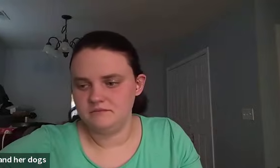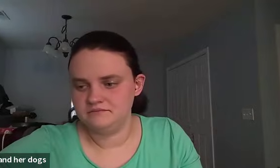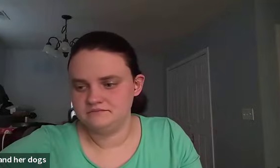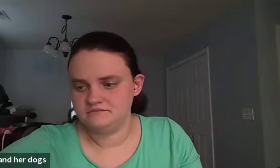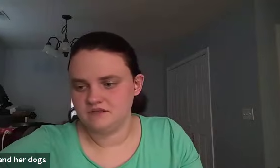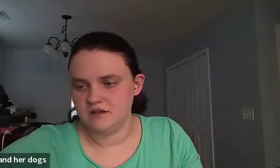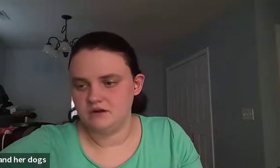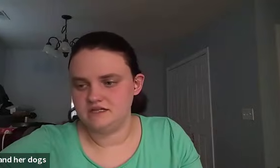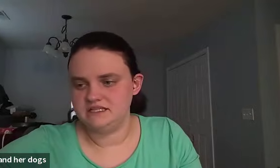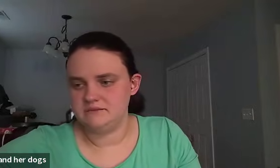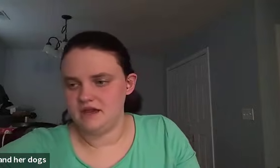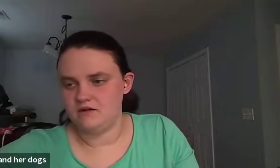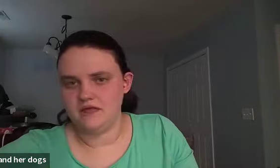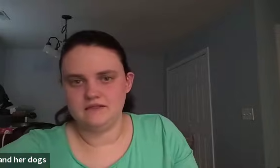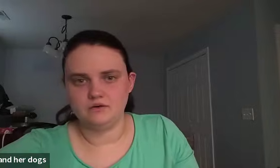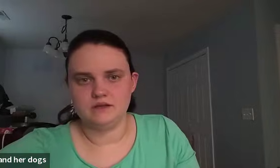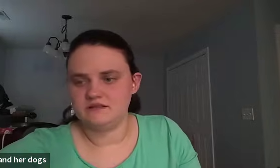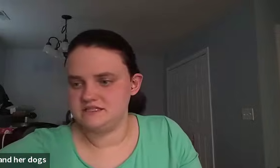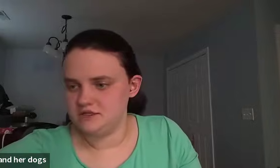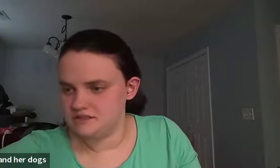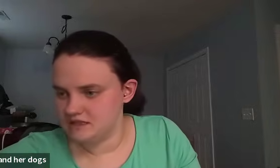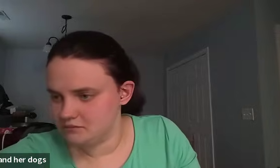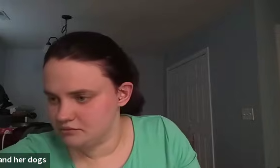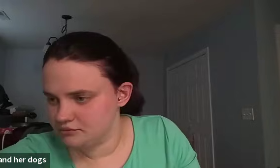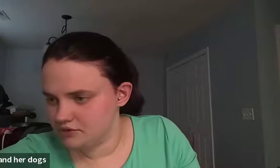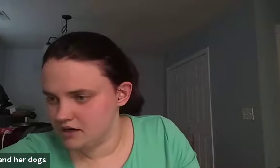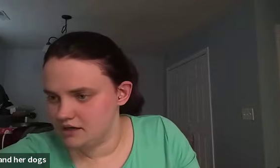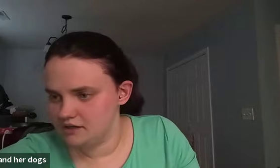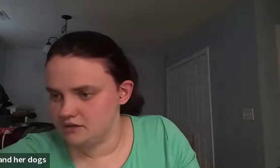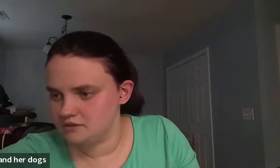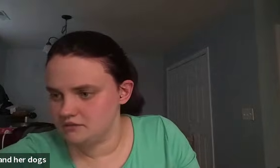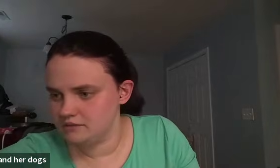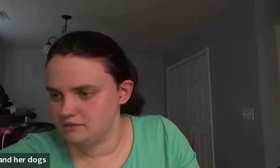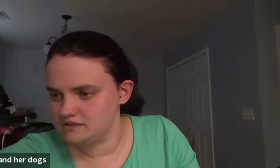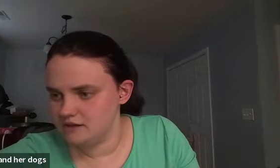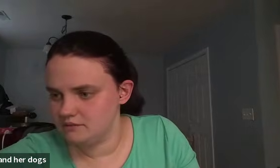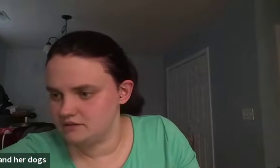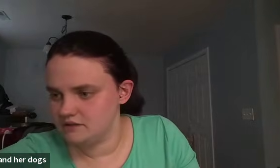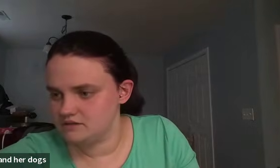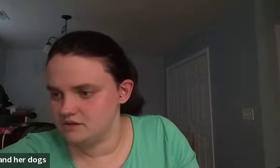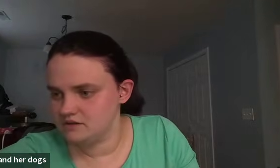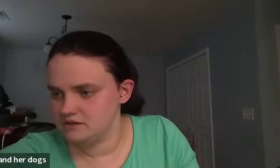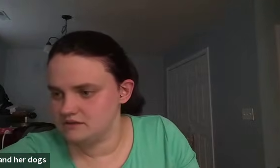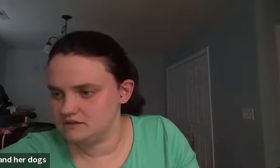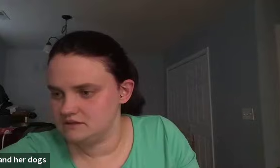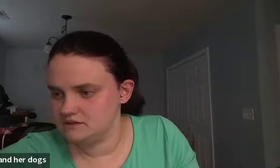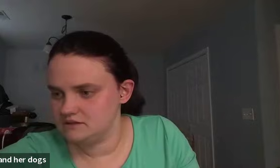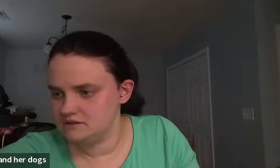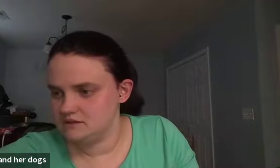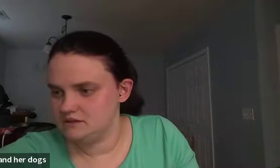Um, I wanted to get back on that little quick list that you had sent prior. That's that one. It's August.